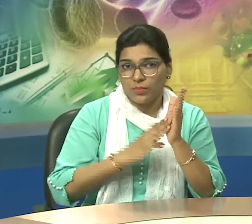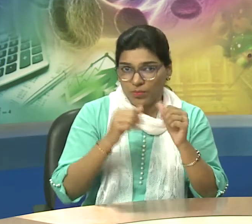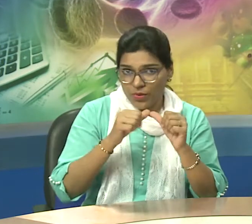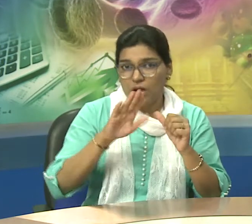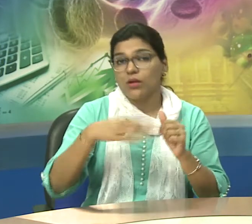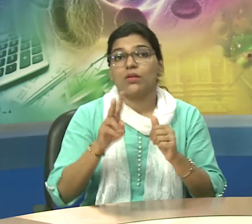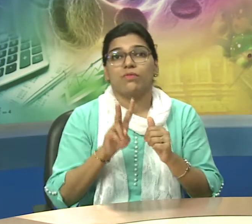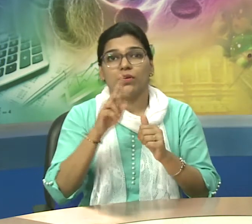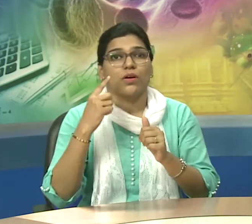Padma